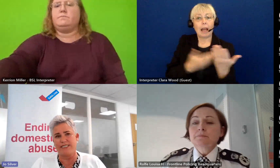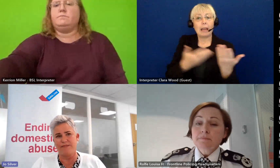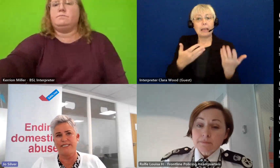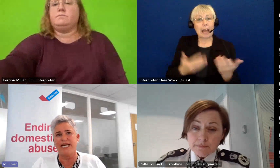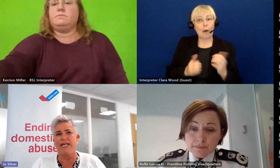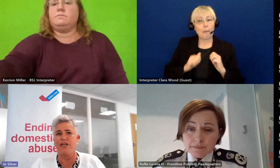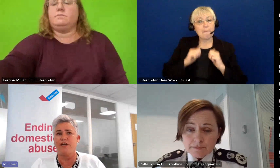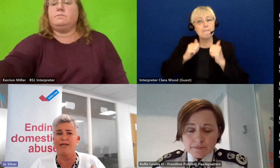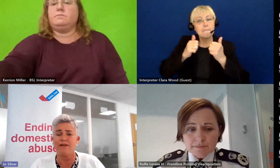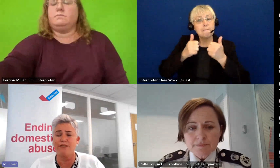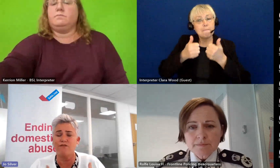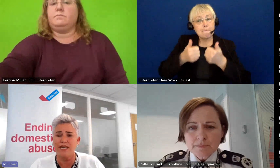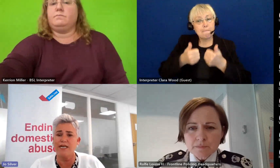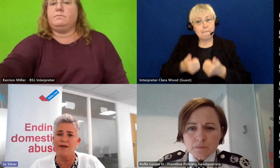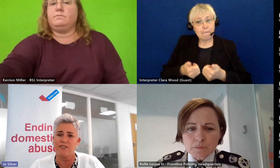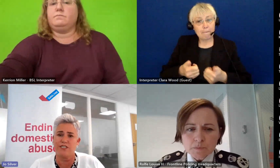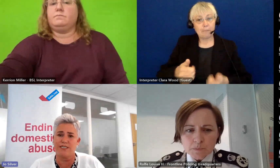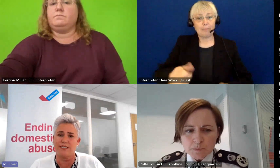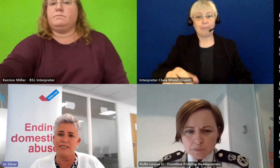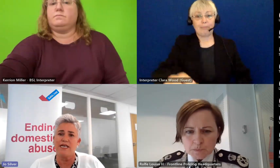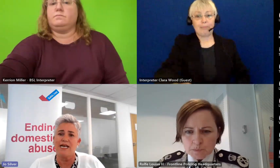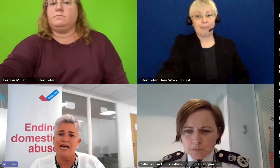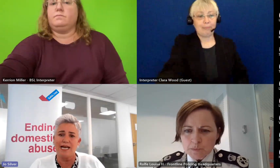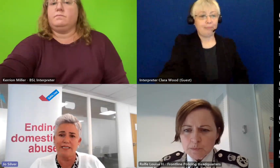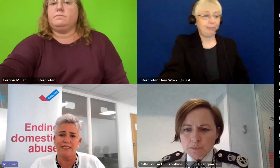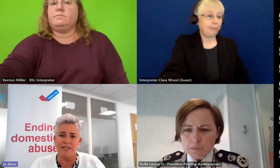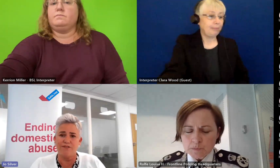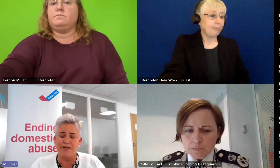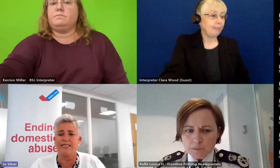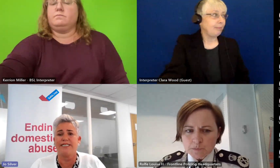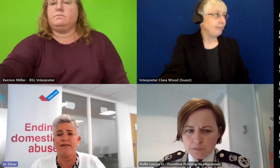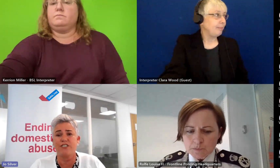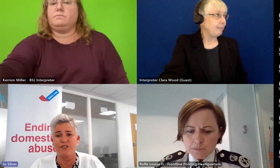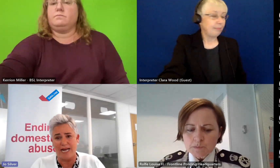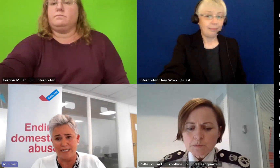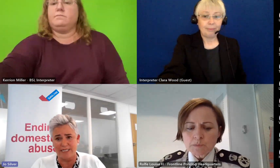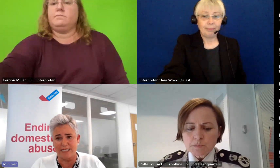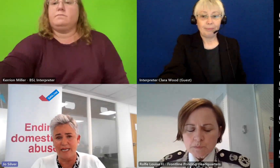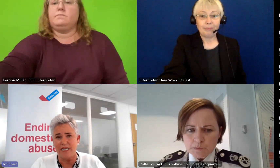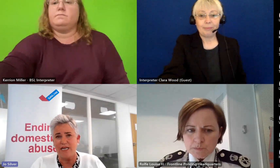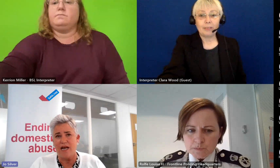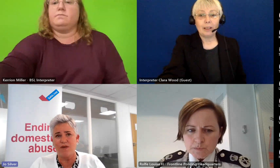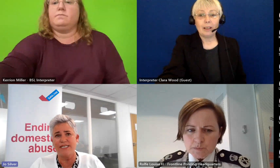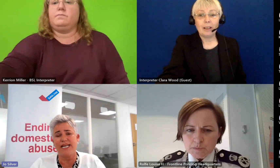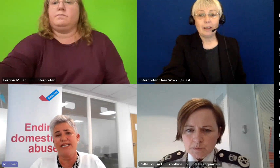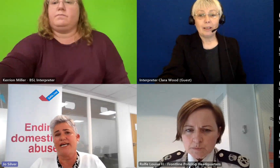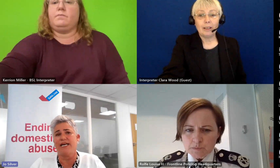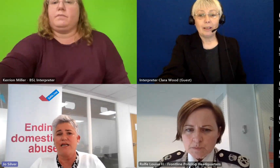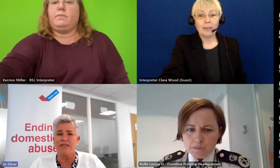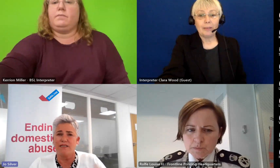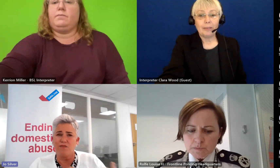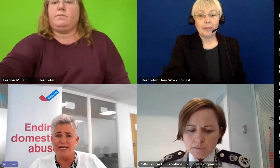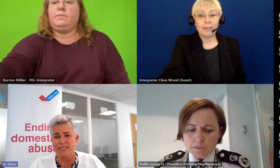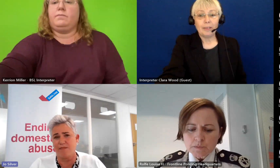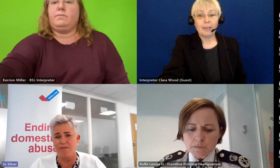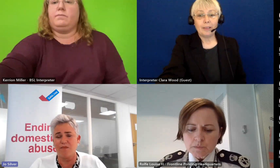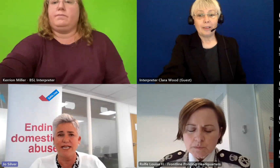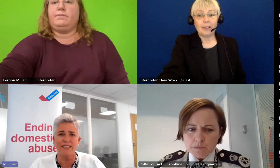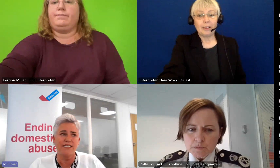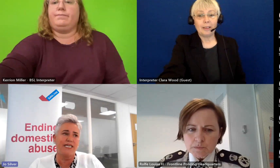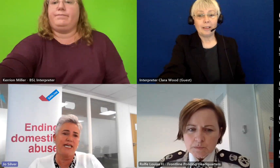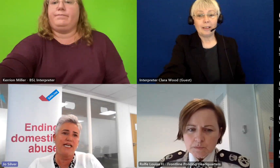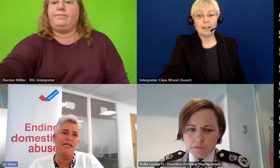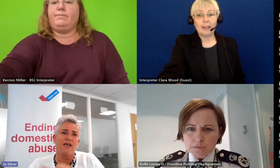hearing what victims are telling you and having the right questions at your fingertips to ask. And when I say that, we ask